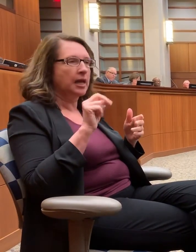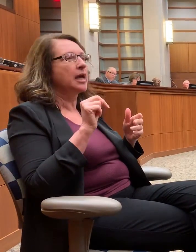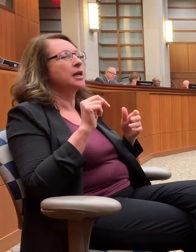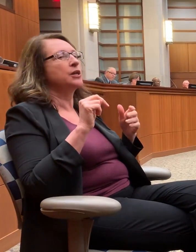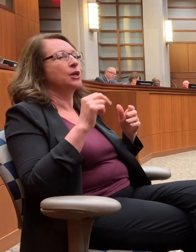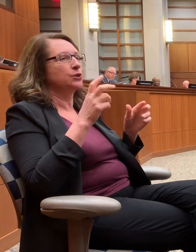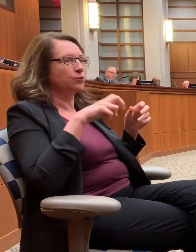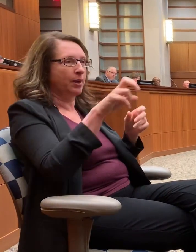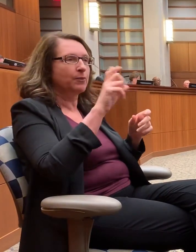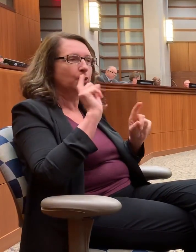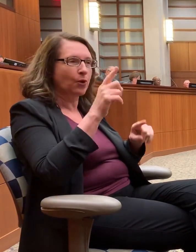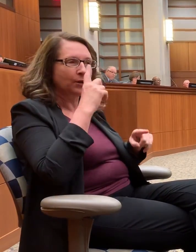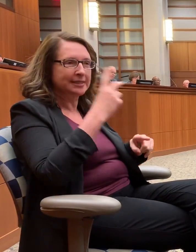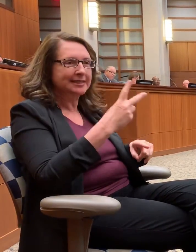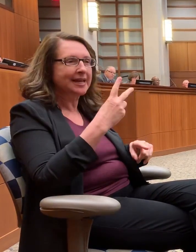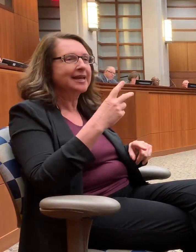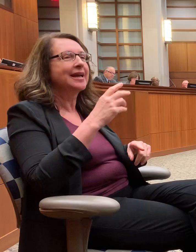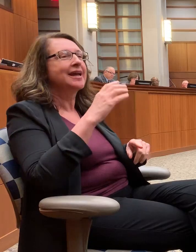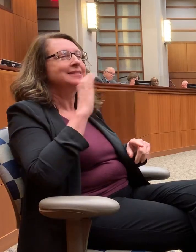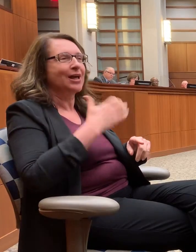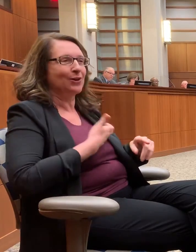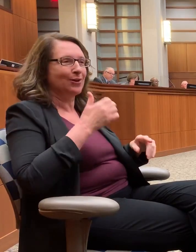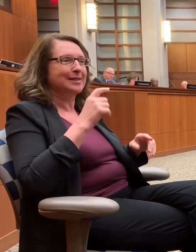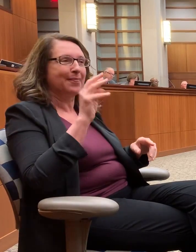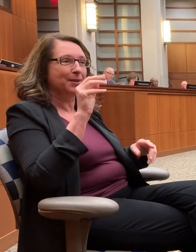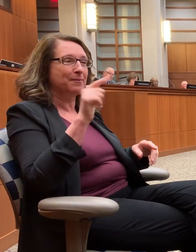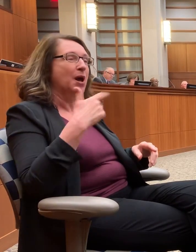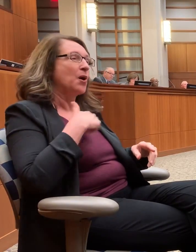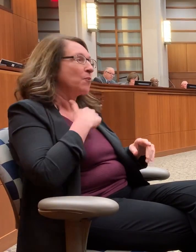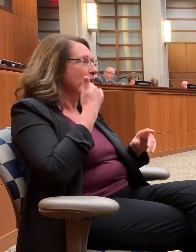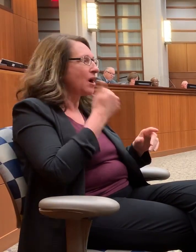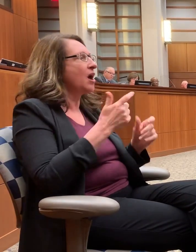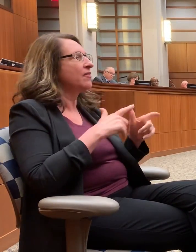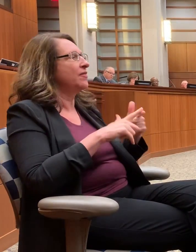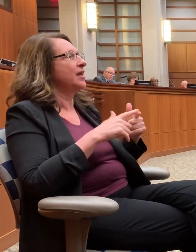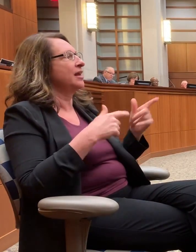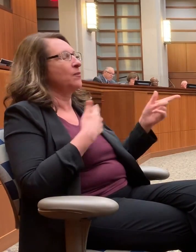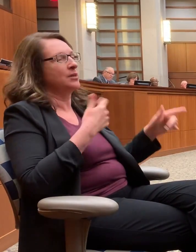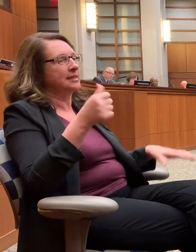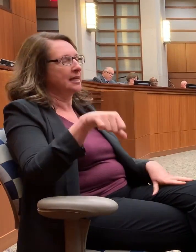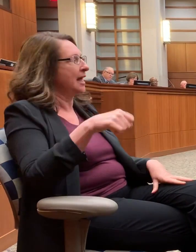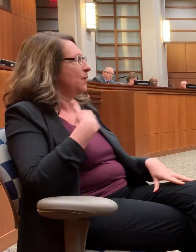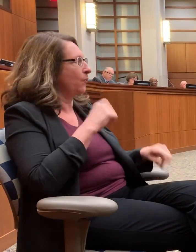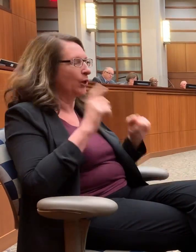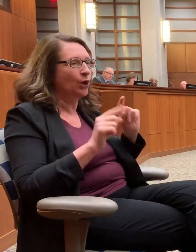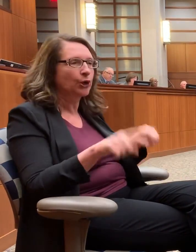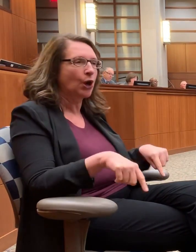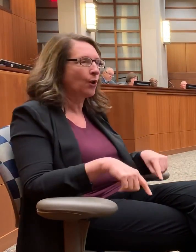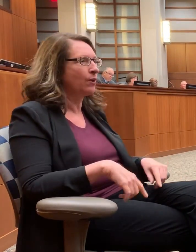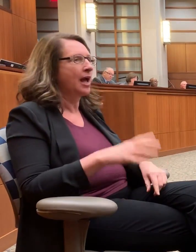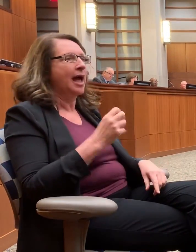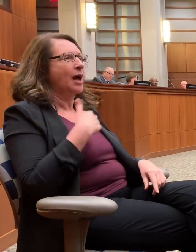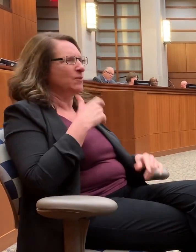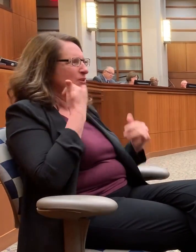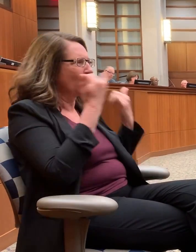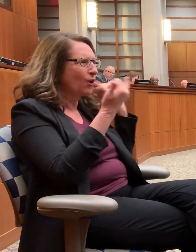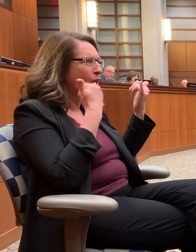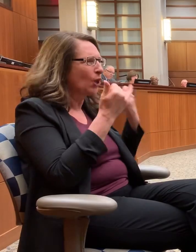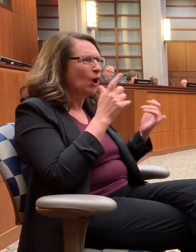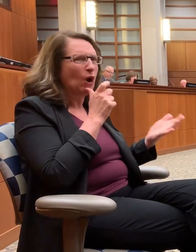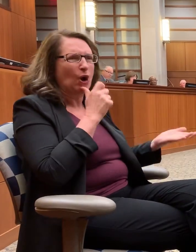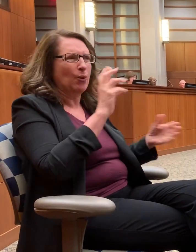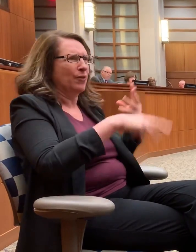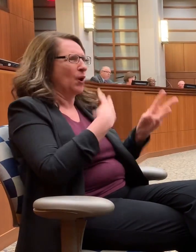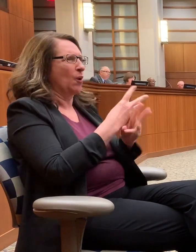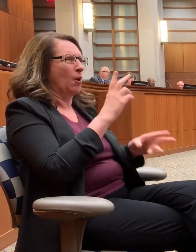Santa Claus at the mall, and we began to call. We heard it was denied, we couldn't go, and we started calling. Who